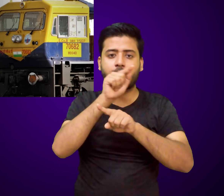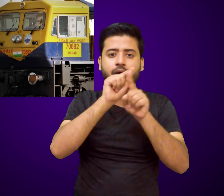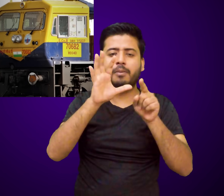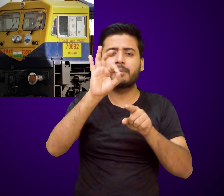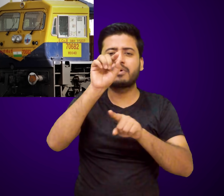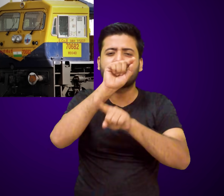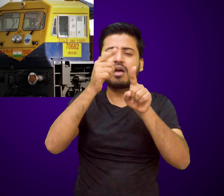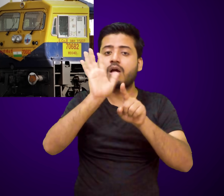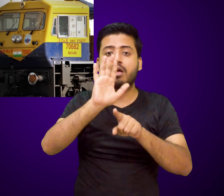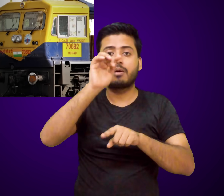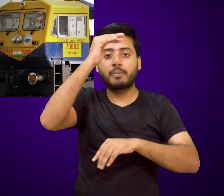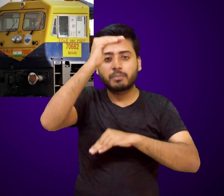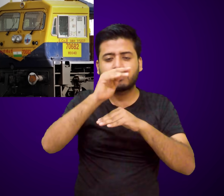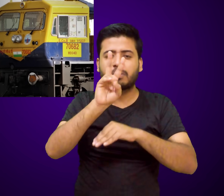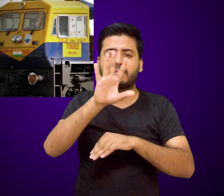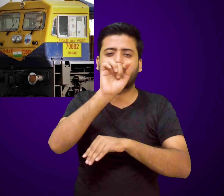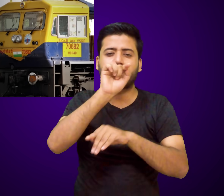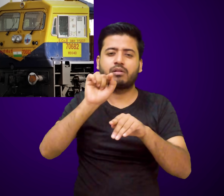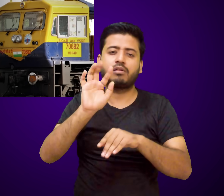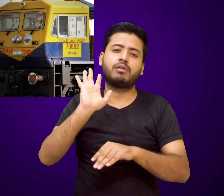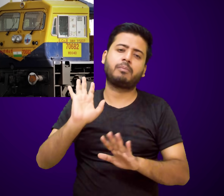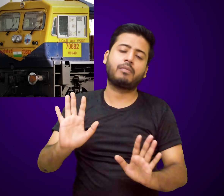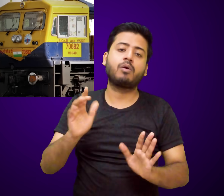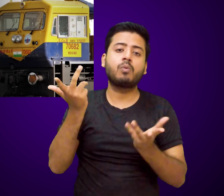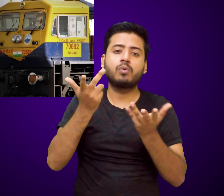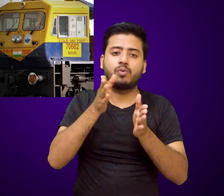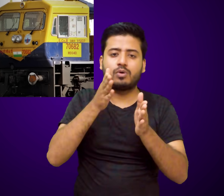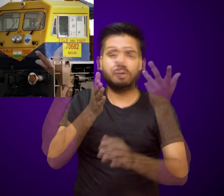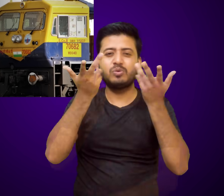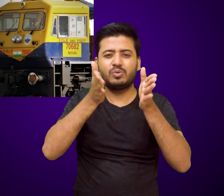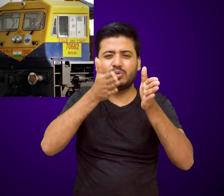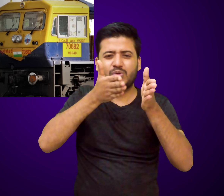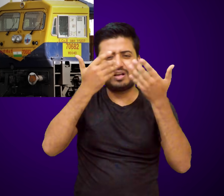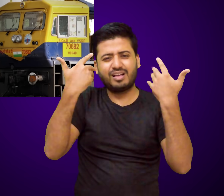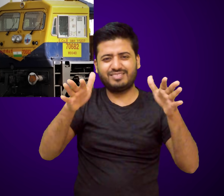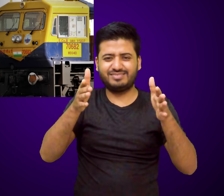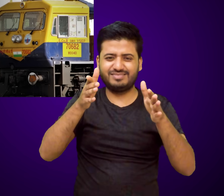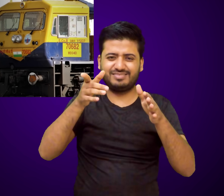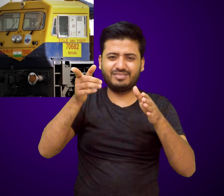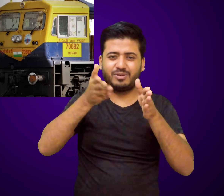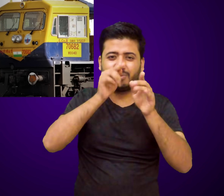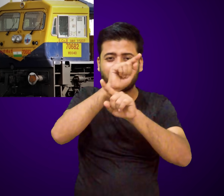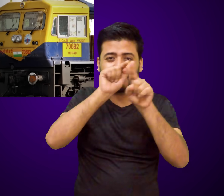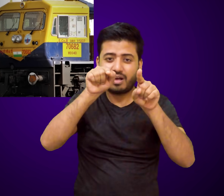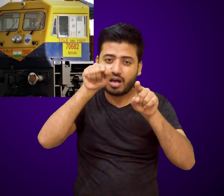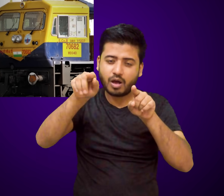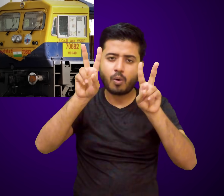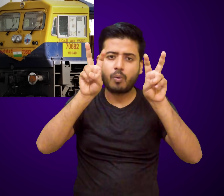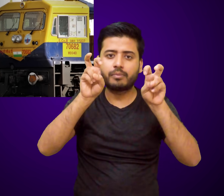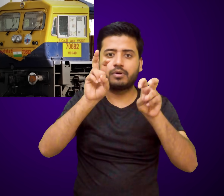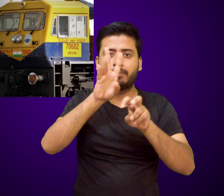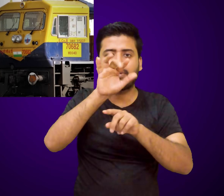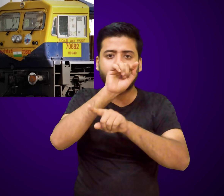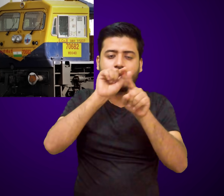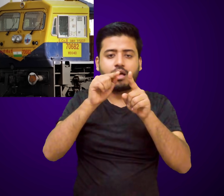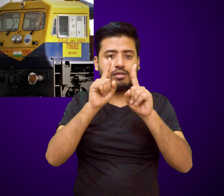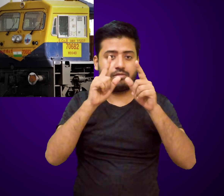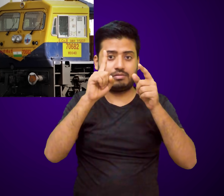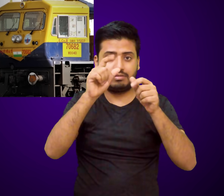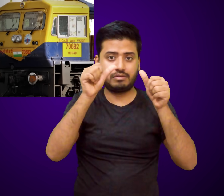concessional ticket. Visit a designated PRS counter at a railway station with your disability certificate and photograph, and submit the